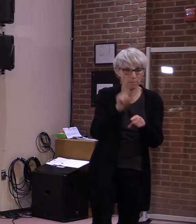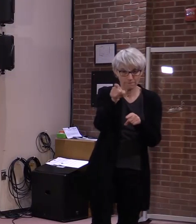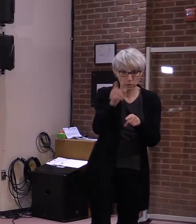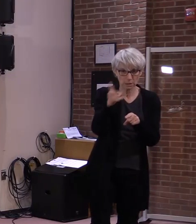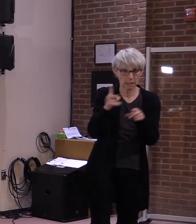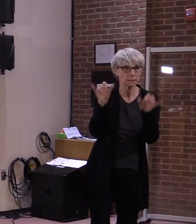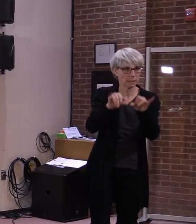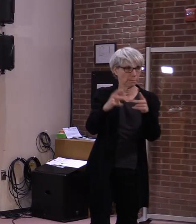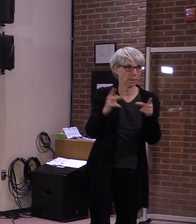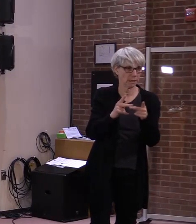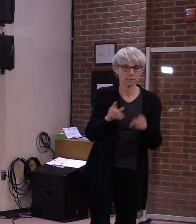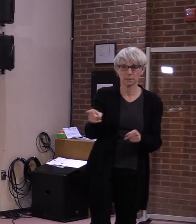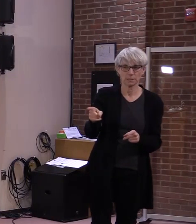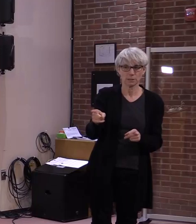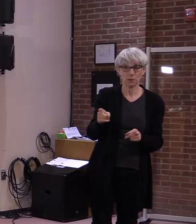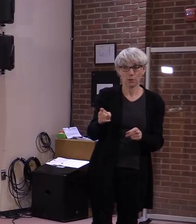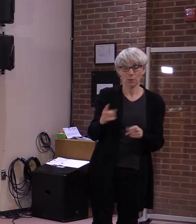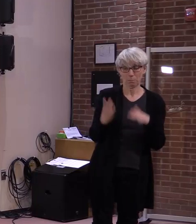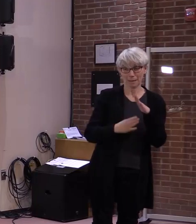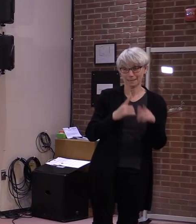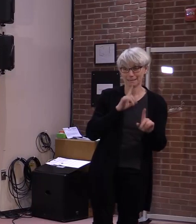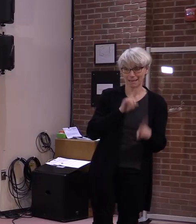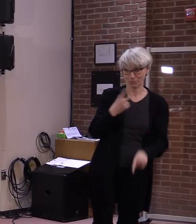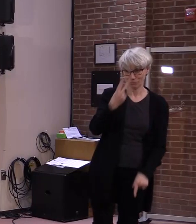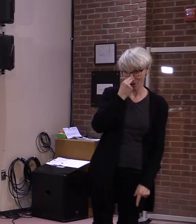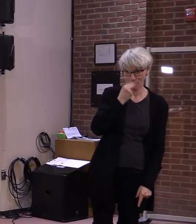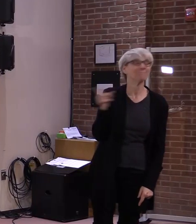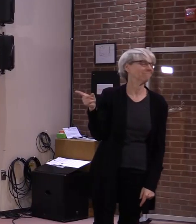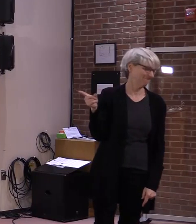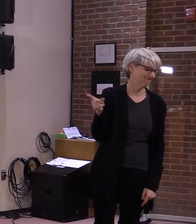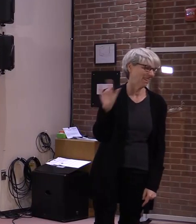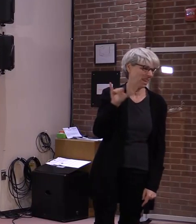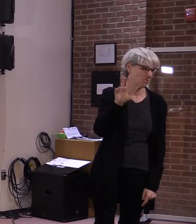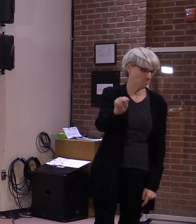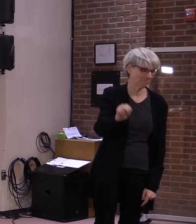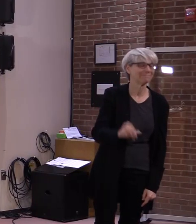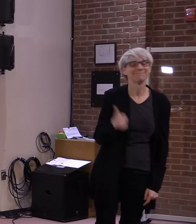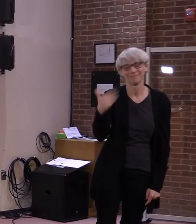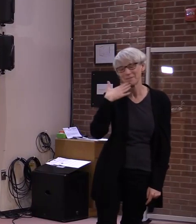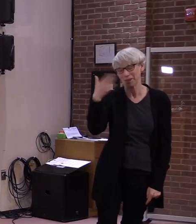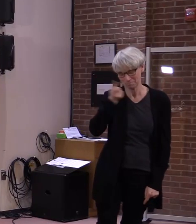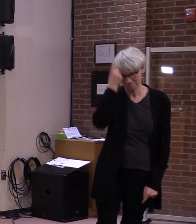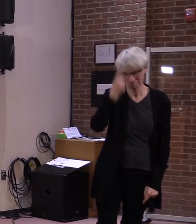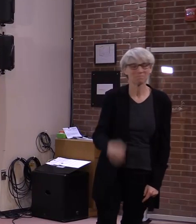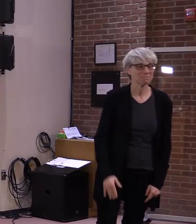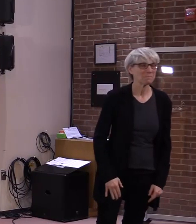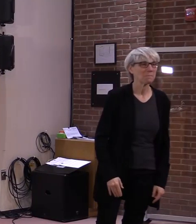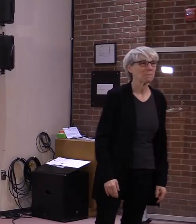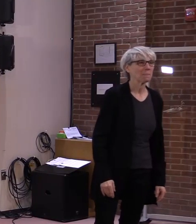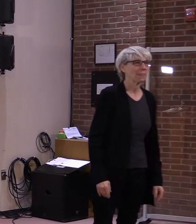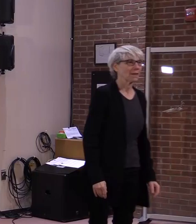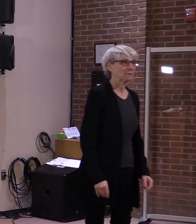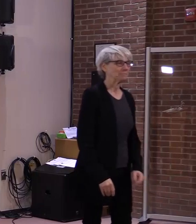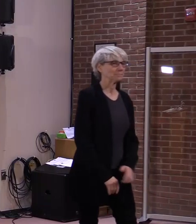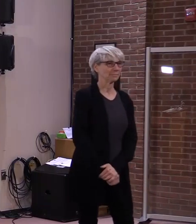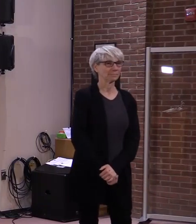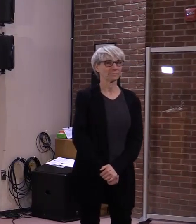So the bottom line is no. The bottom line is no. Basically. Okay, great, thanks. Thanks,